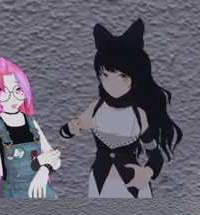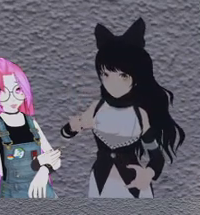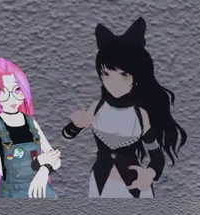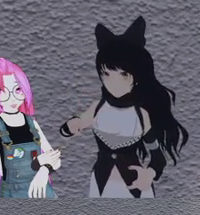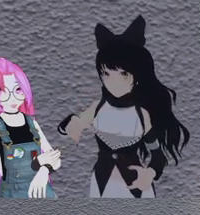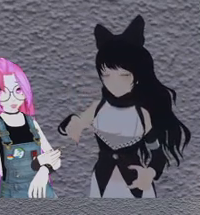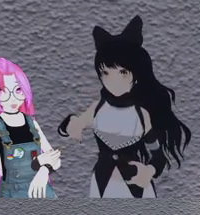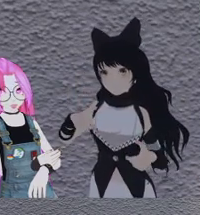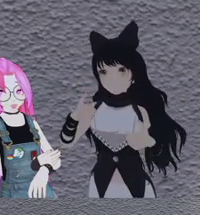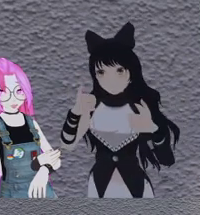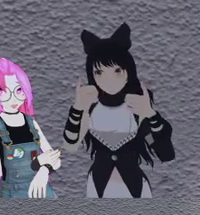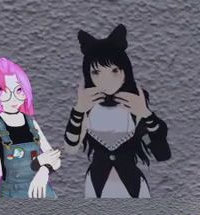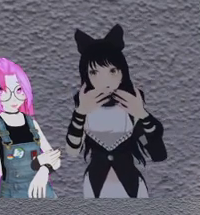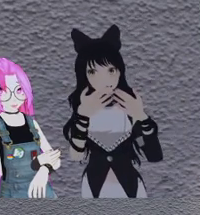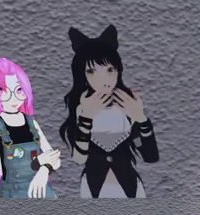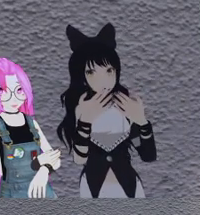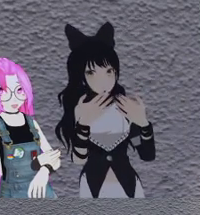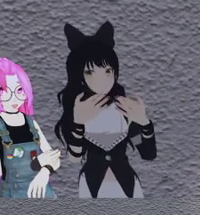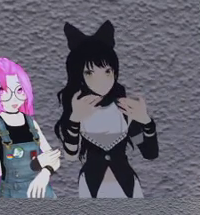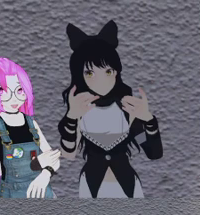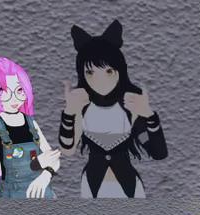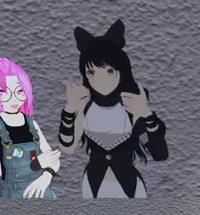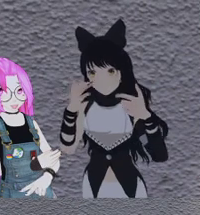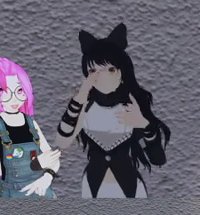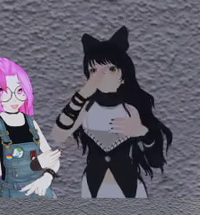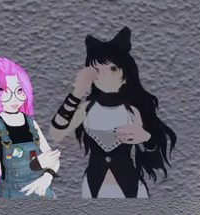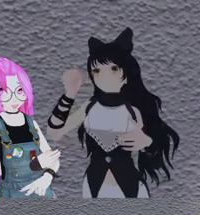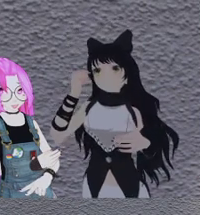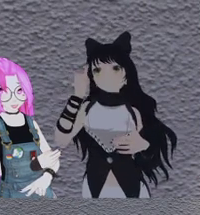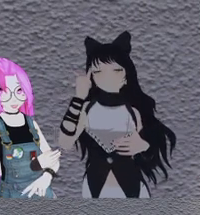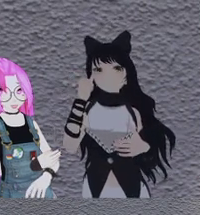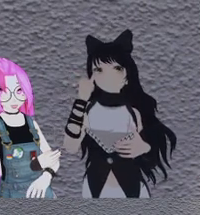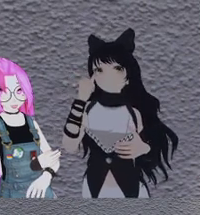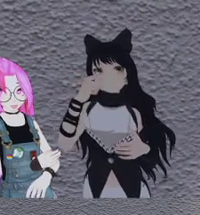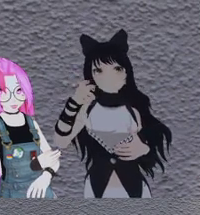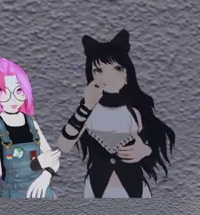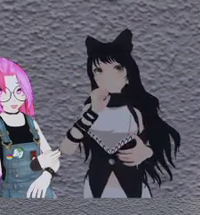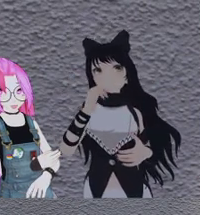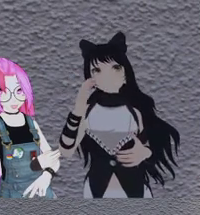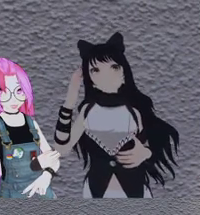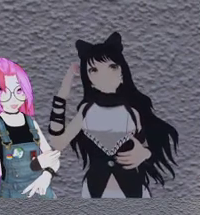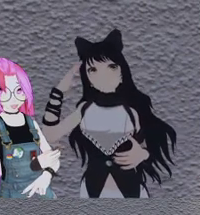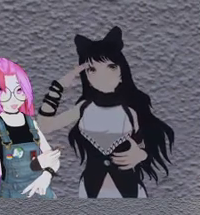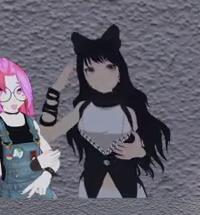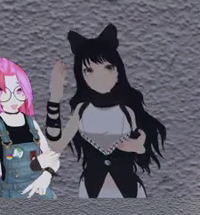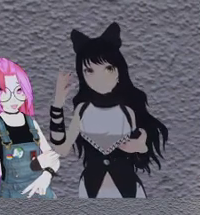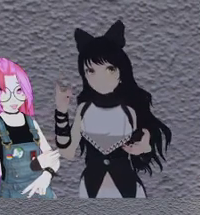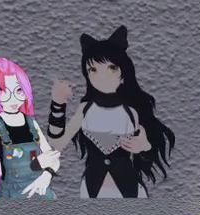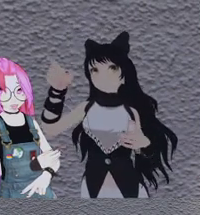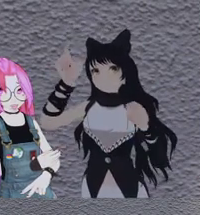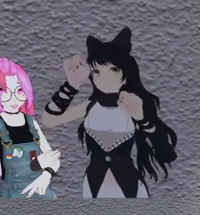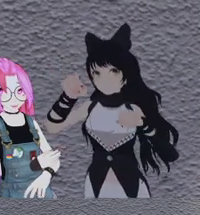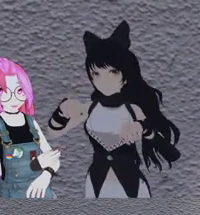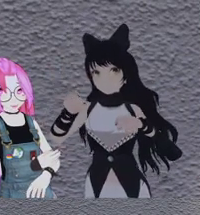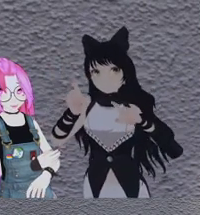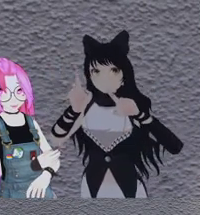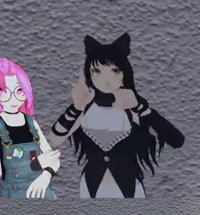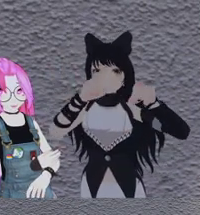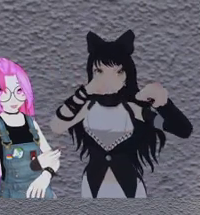or you can ask other teachers that we have here. All right, so if you don't